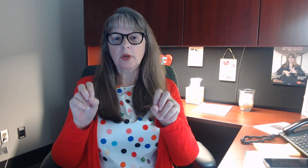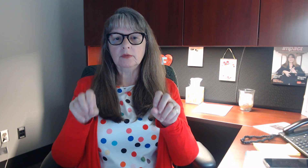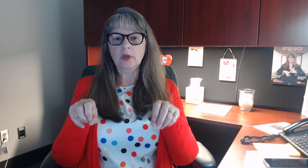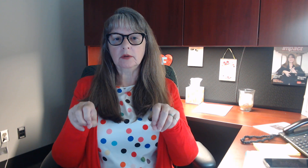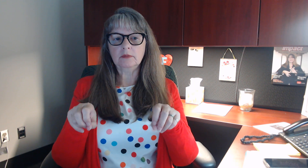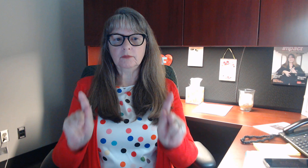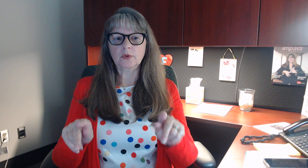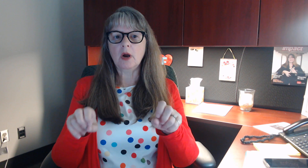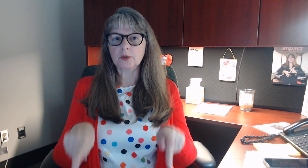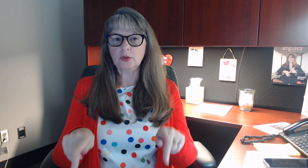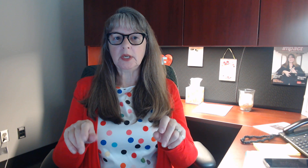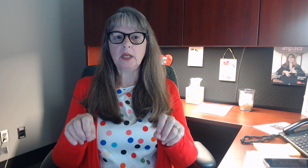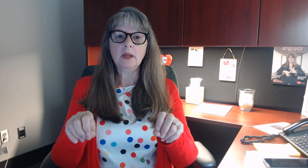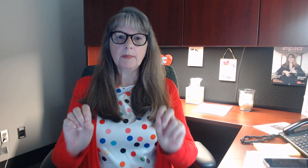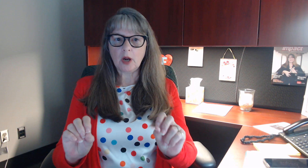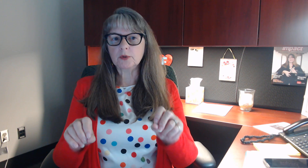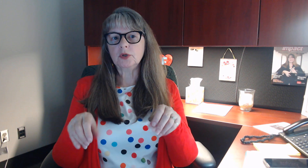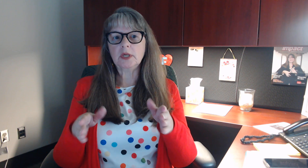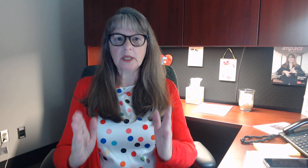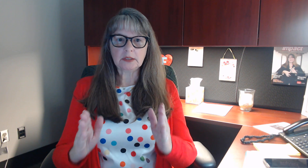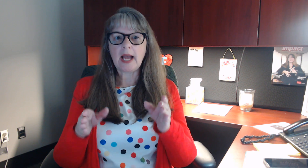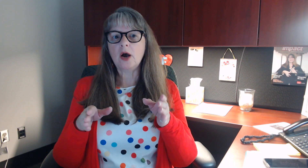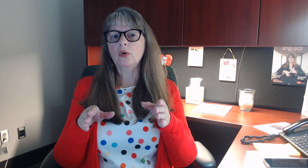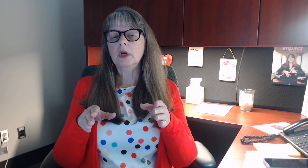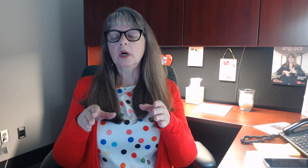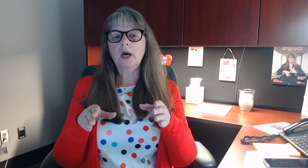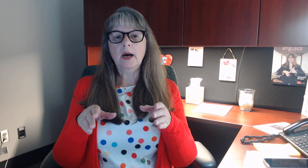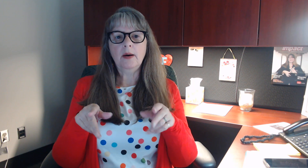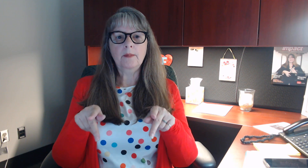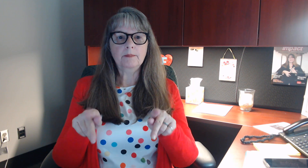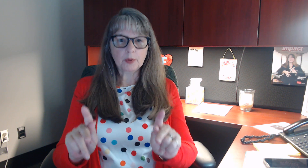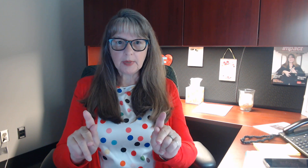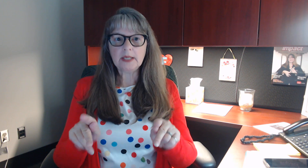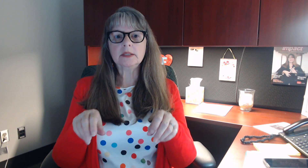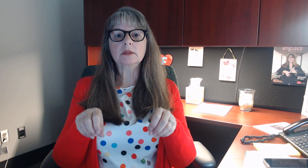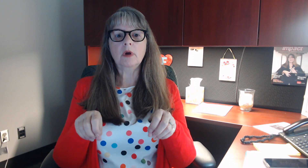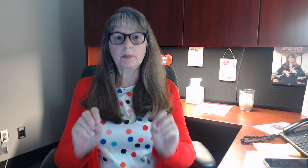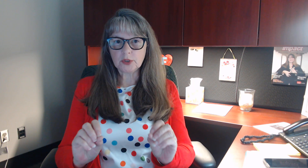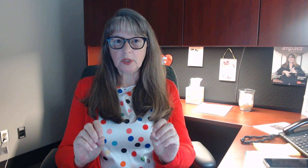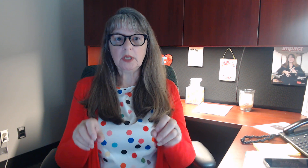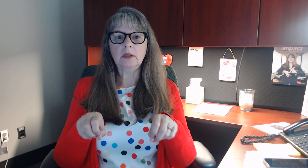the for opportunity, but opportunity, allow, permit, opportunity.